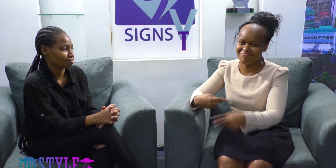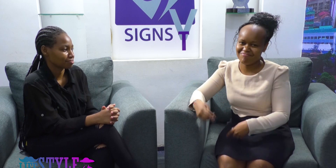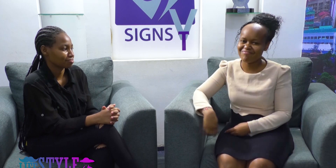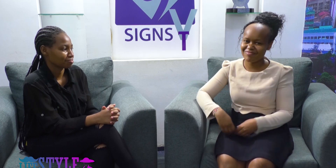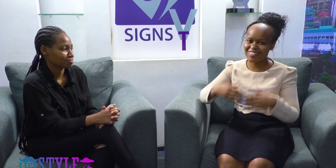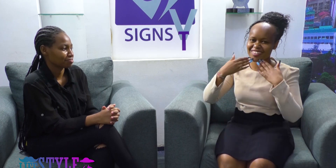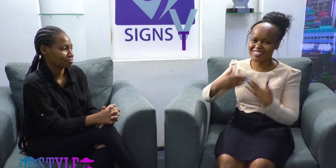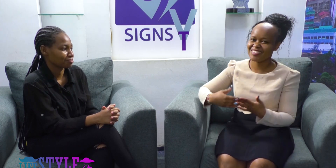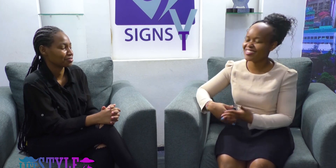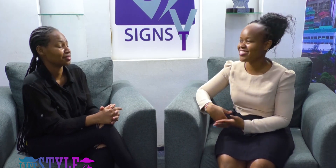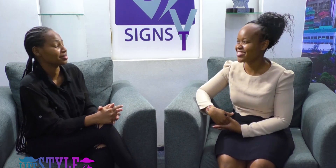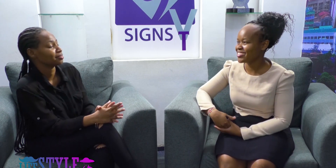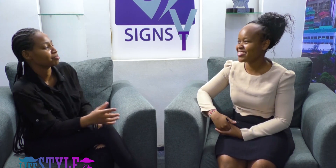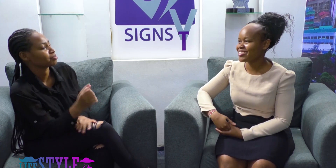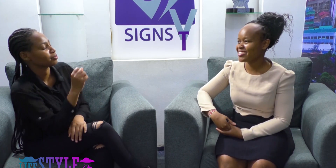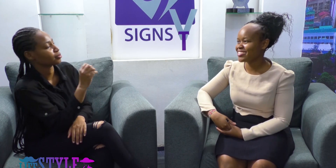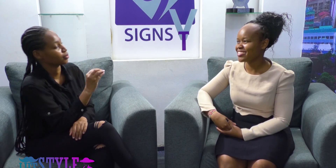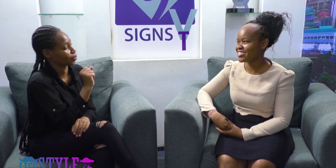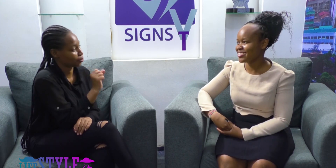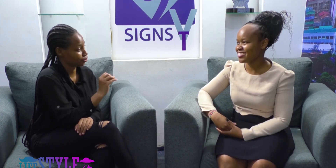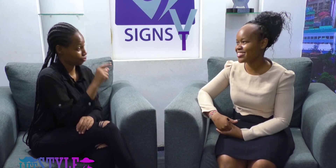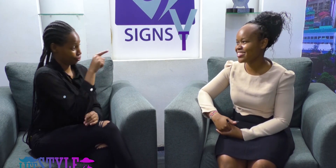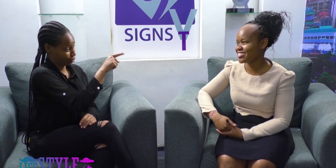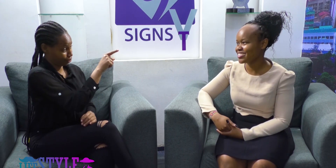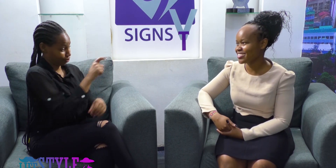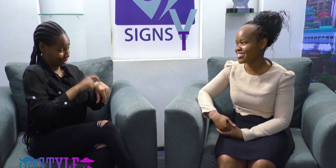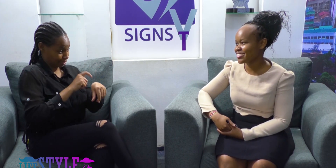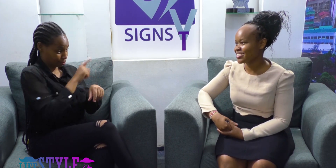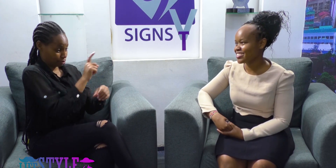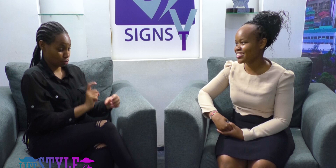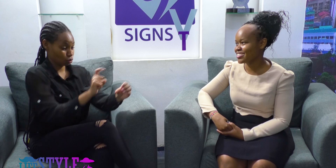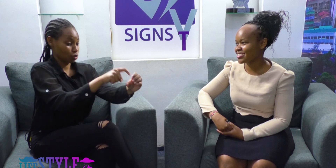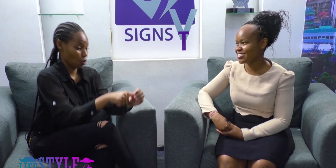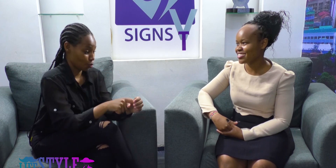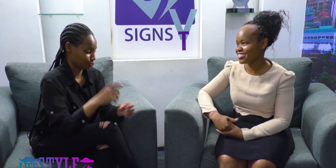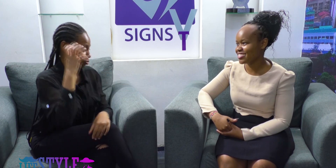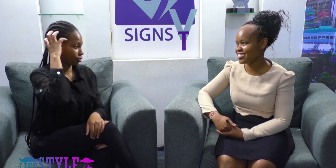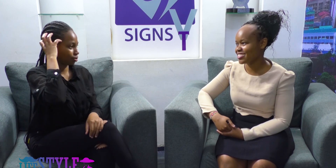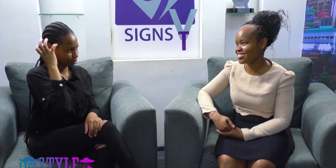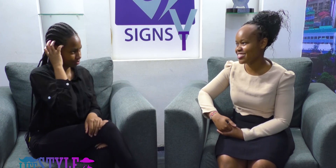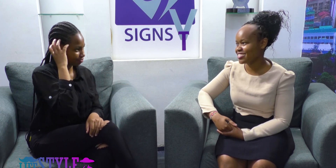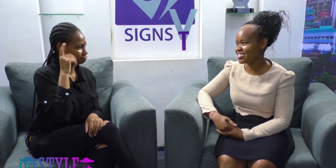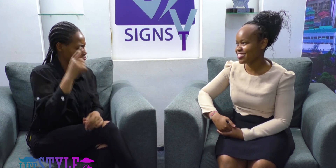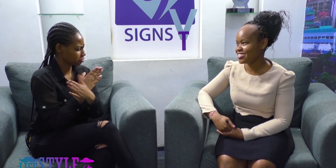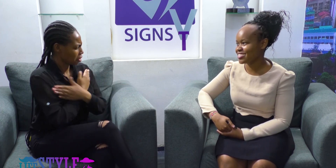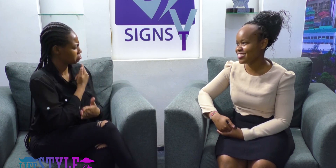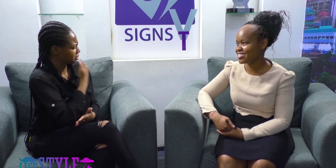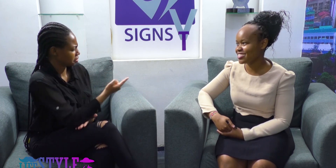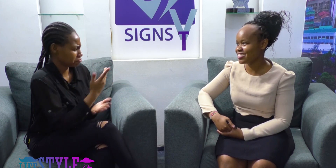So that's where I got the interest, and I'm going on with the training. So, when you joined the college, your